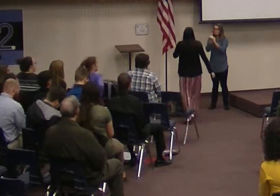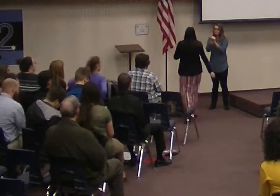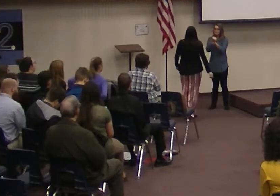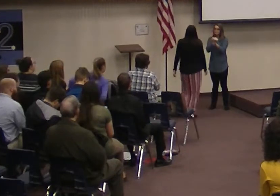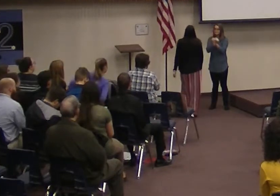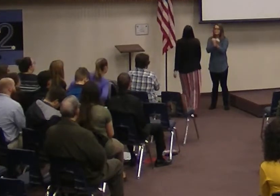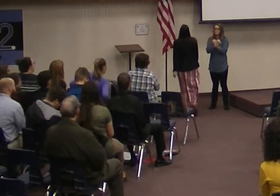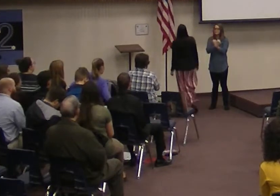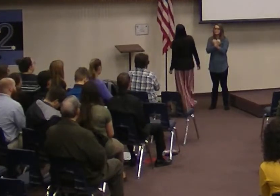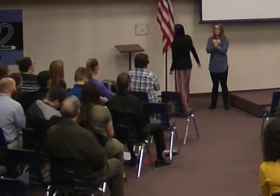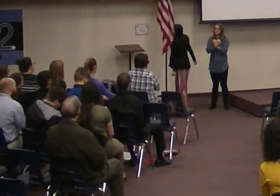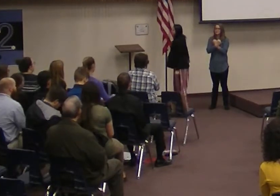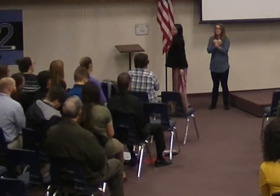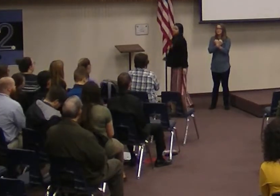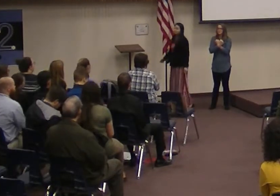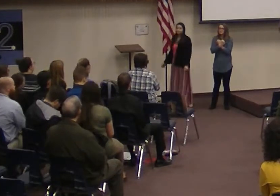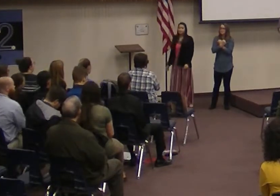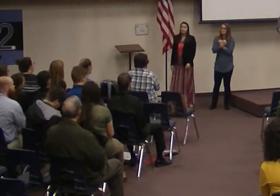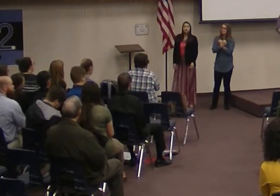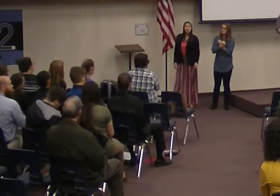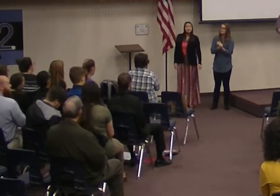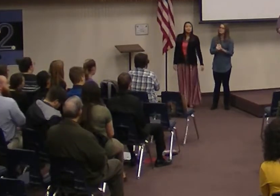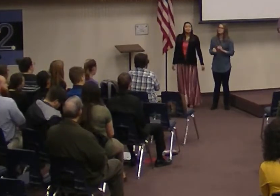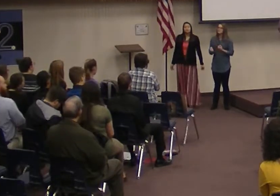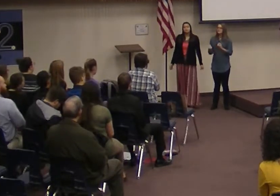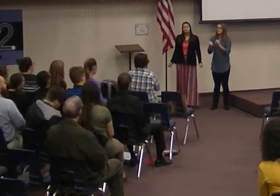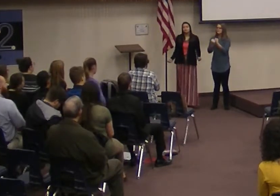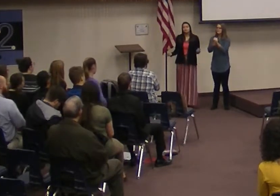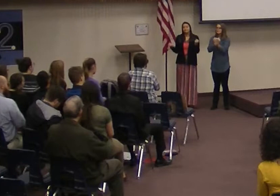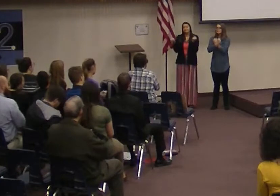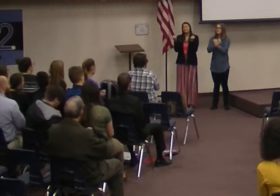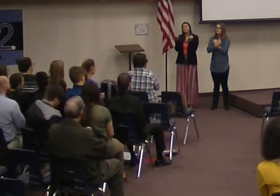God is love.